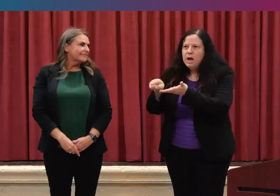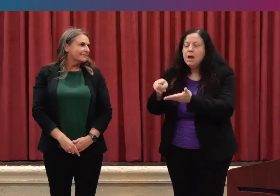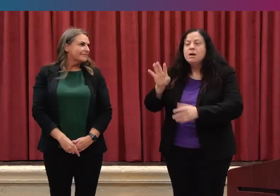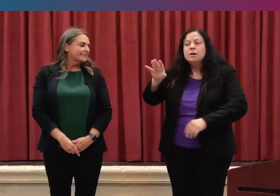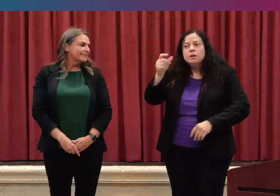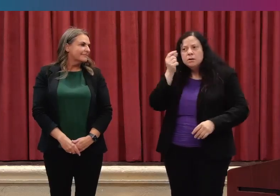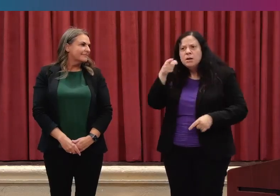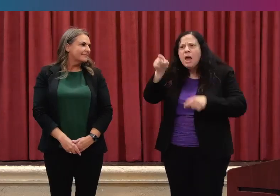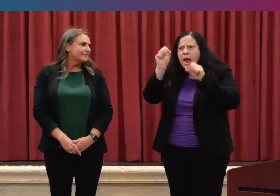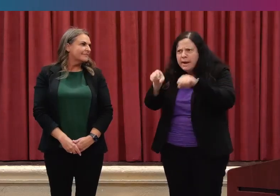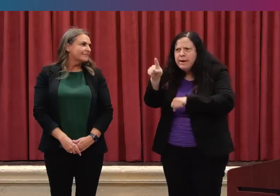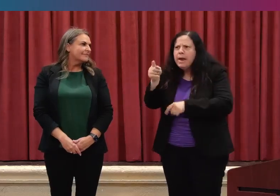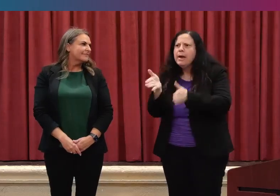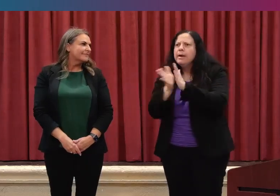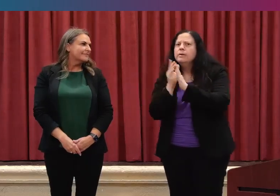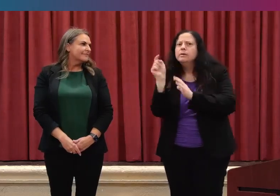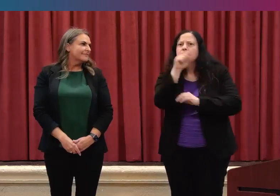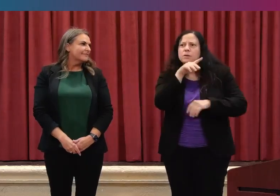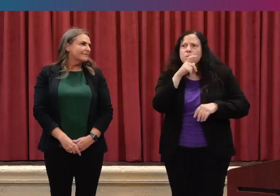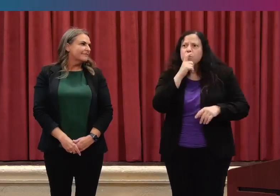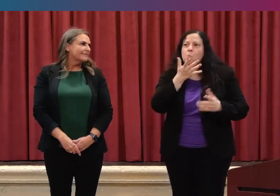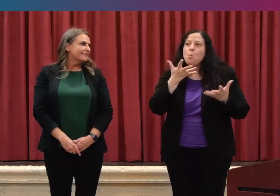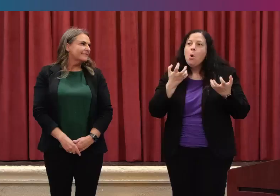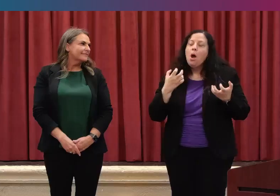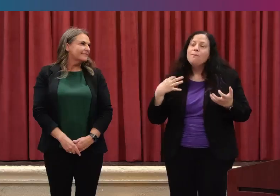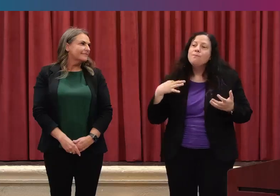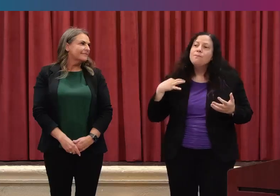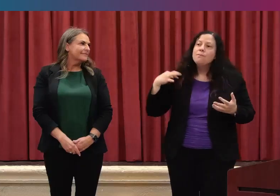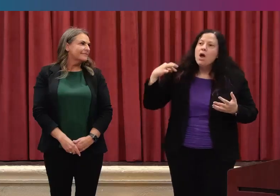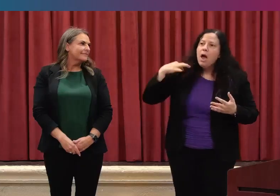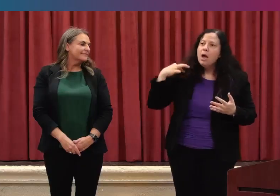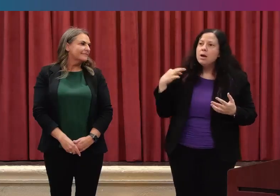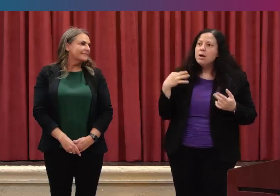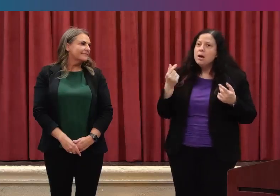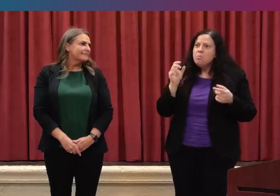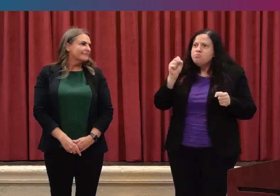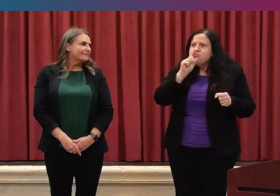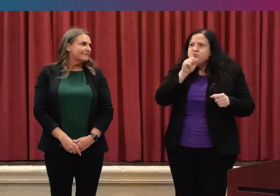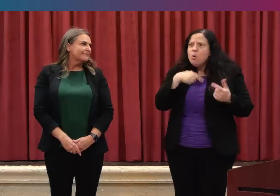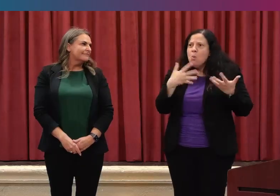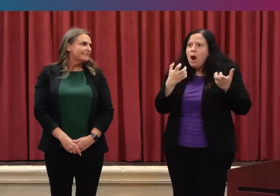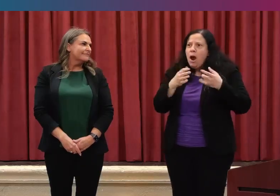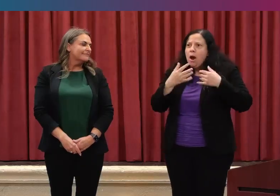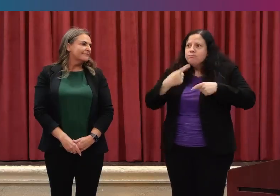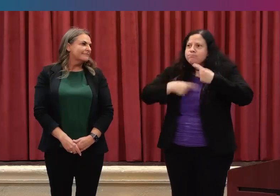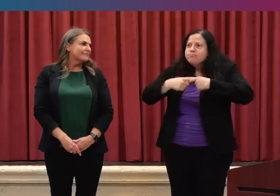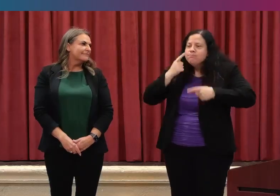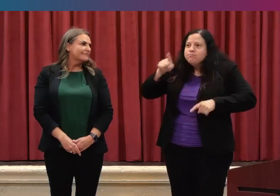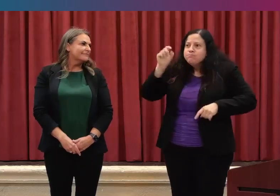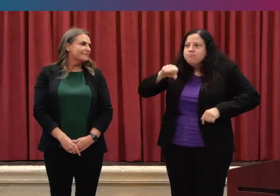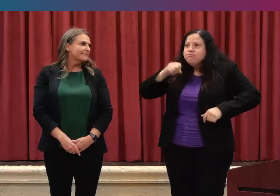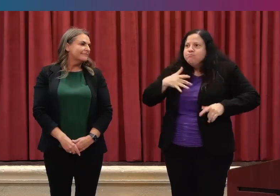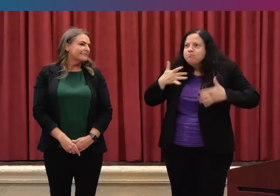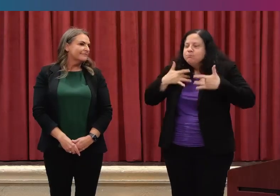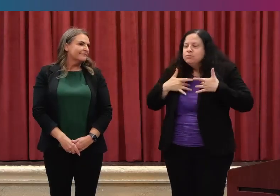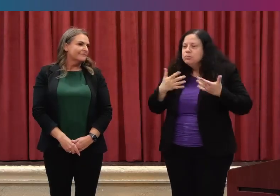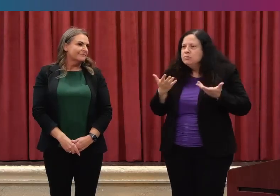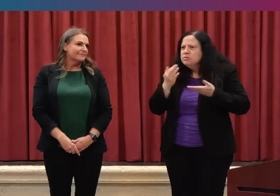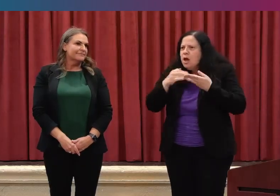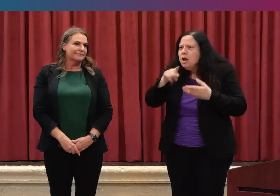you know, maybe the family would be willing to pay, or the facility would be willing to pay. Or asking a friend or a family who wants to volunteer to sign for you, that's great. They're